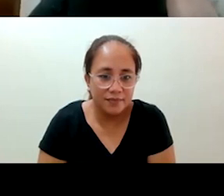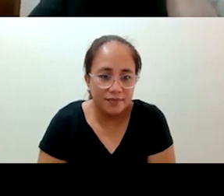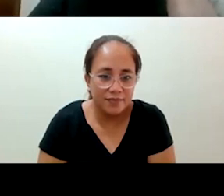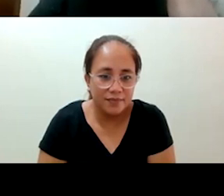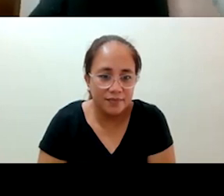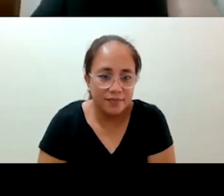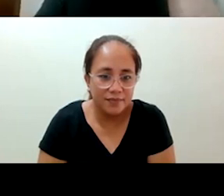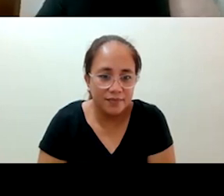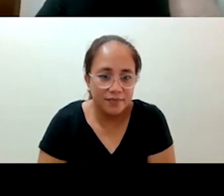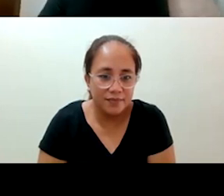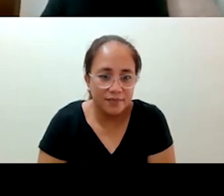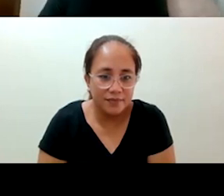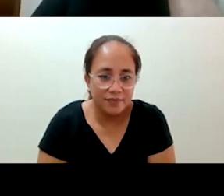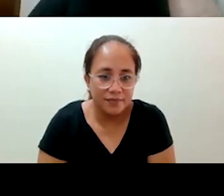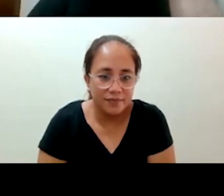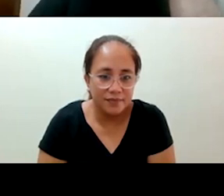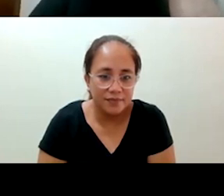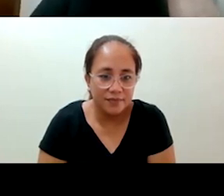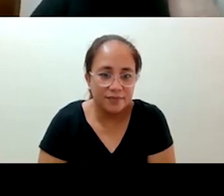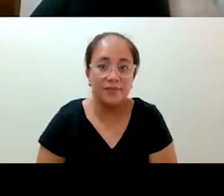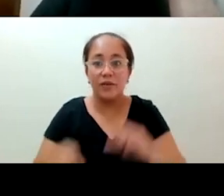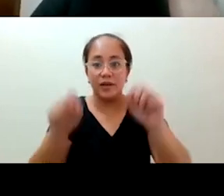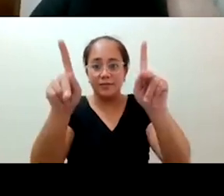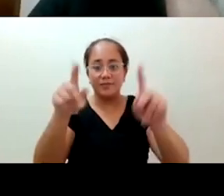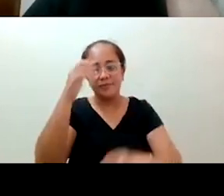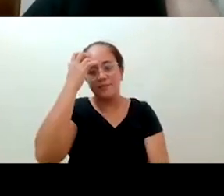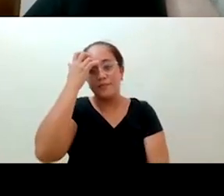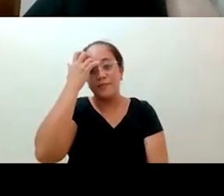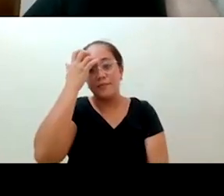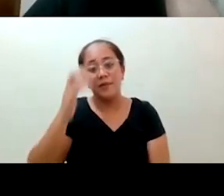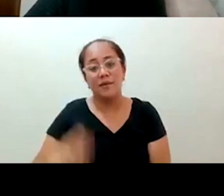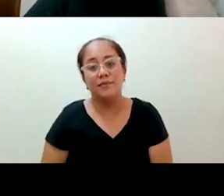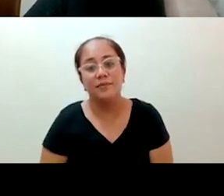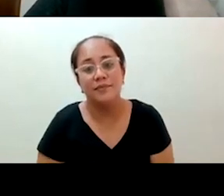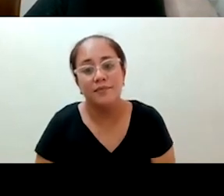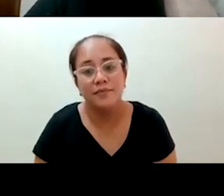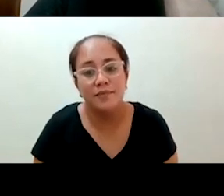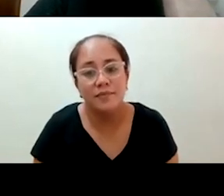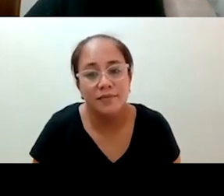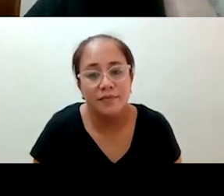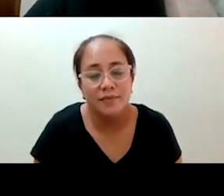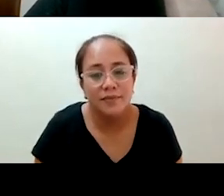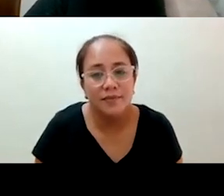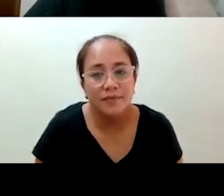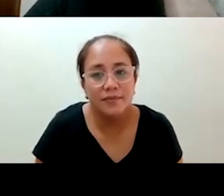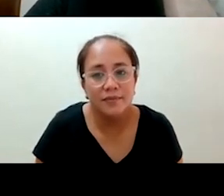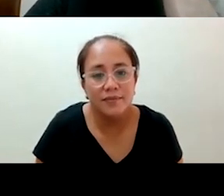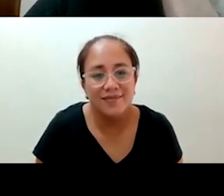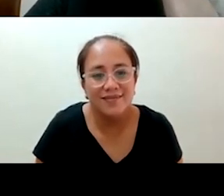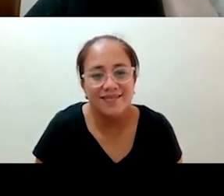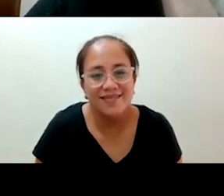Here we go. Okay. So we have lesson